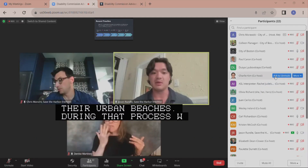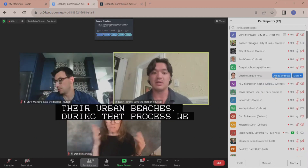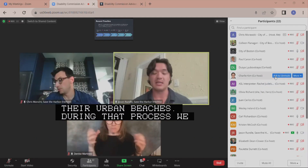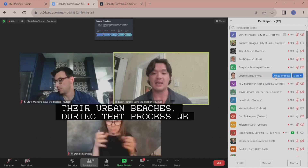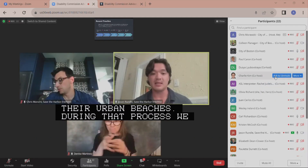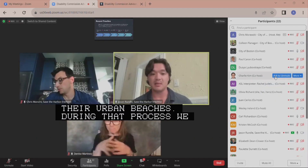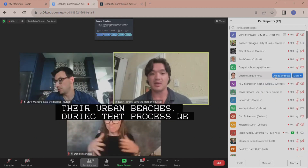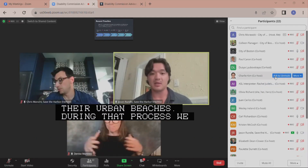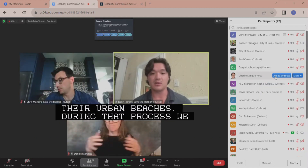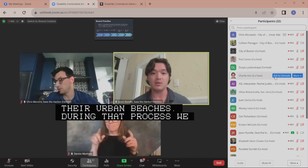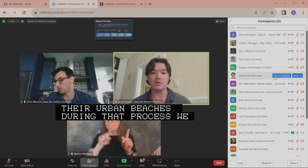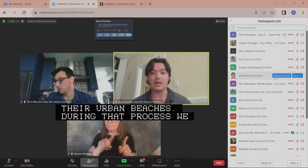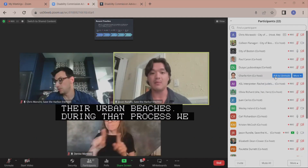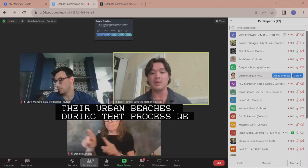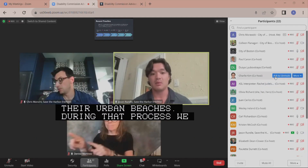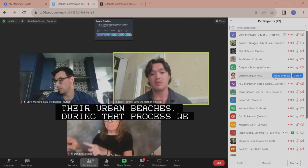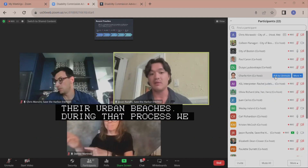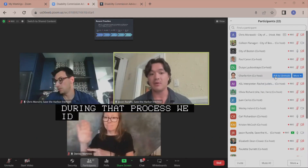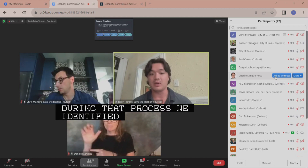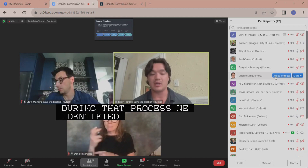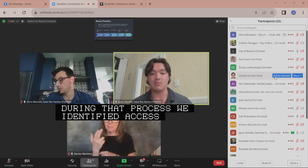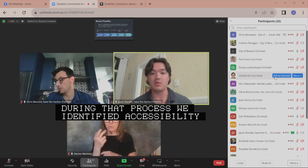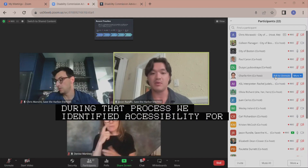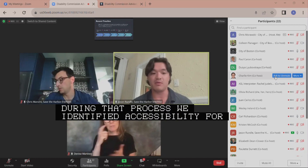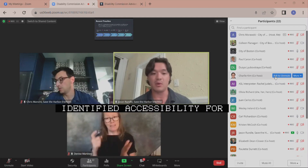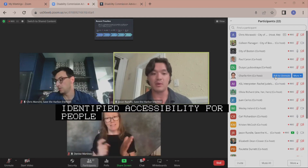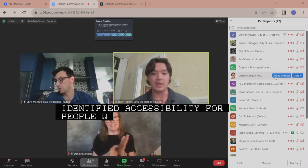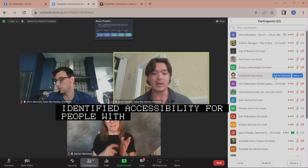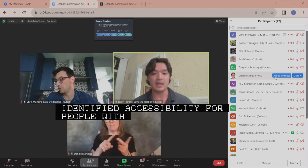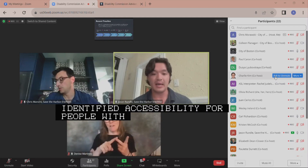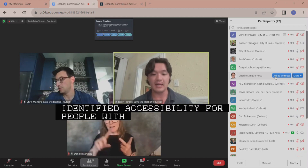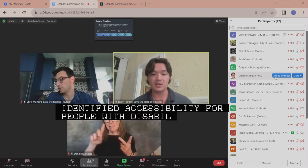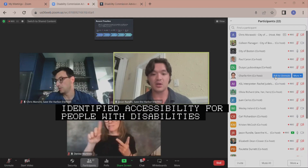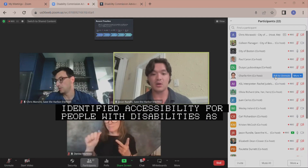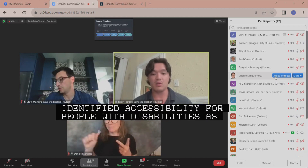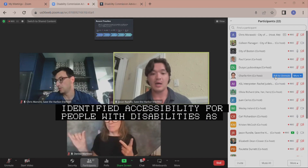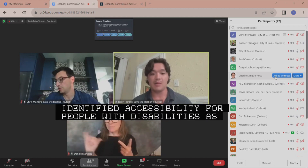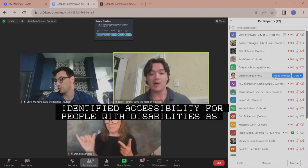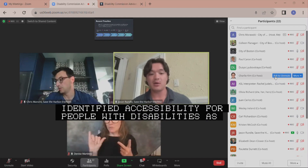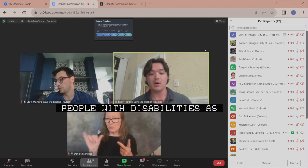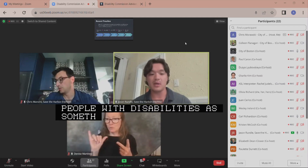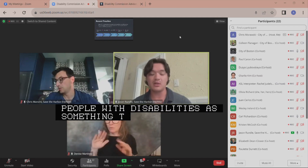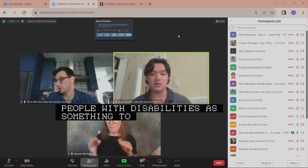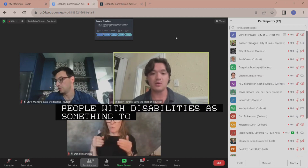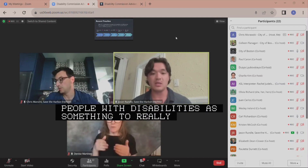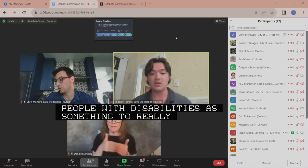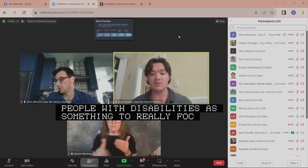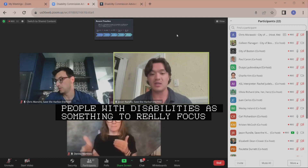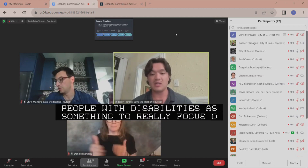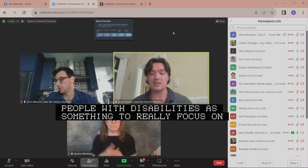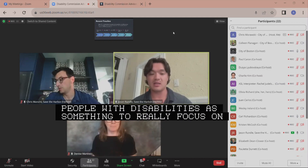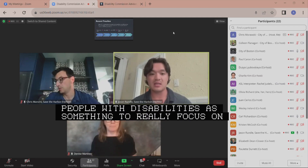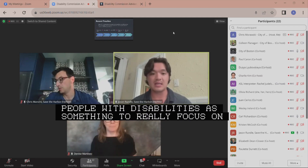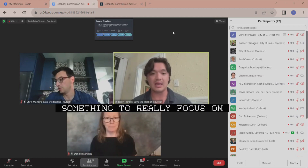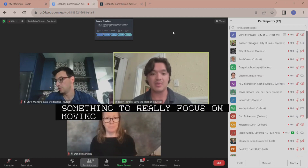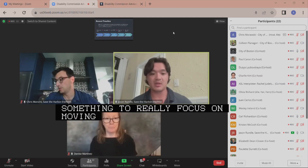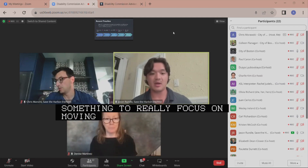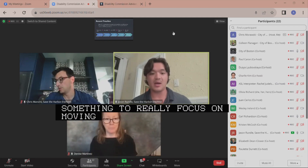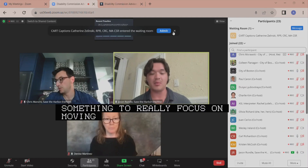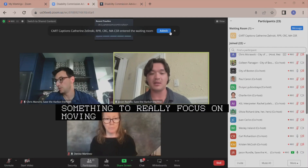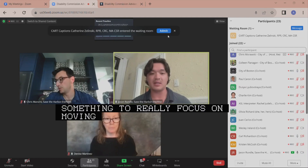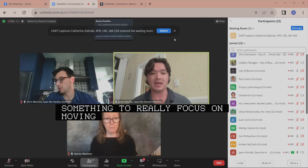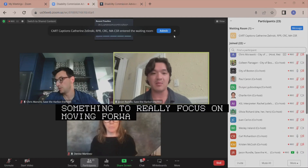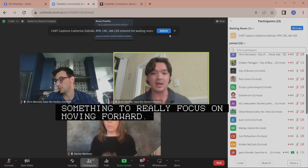with disabilities as something to really focus on moving forward. And so I'll go into each of these